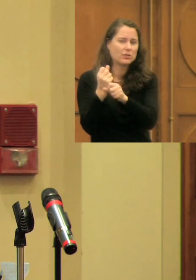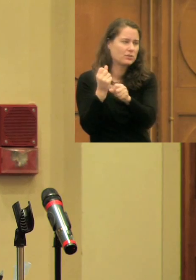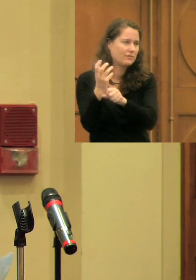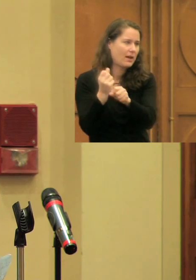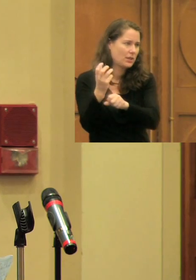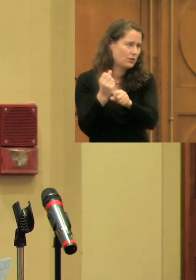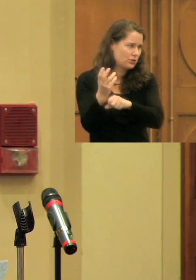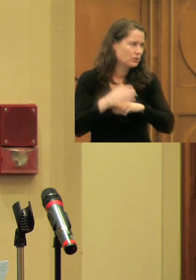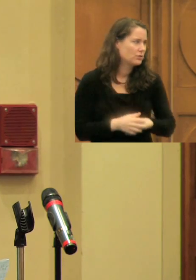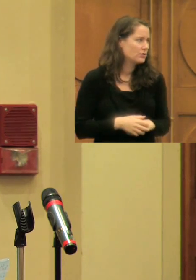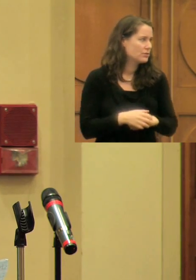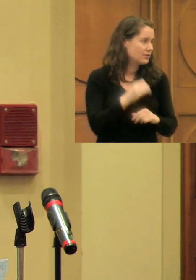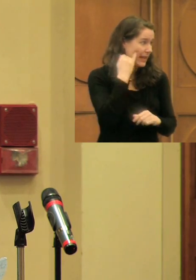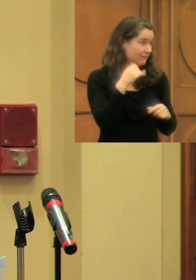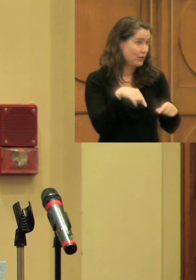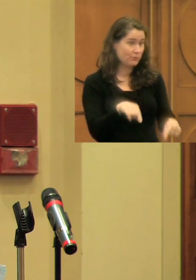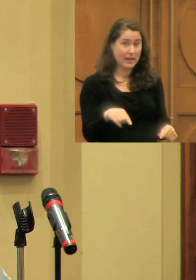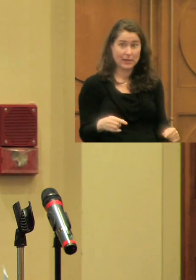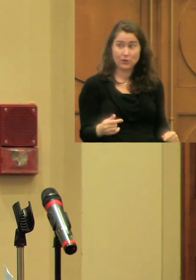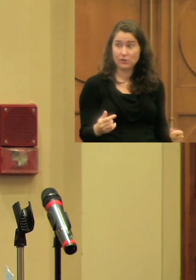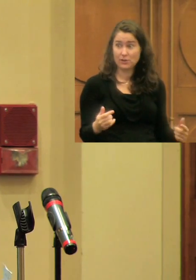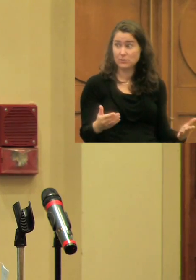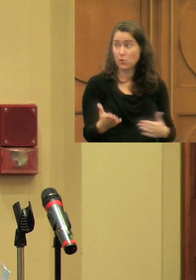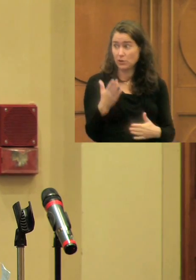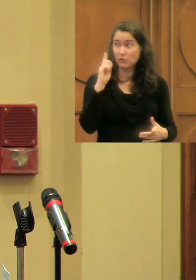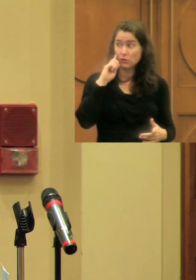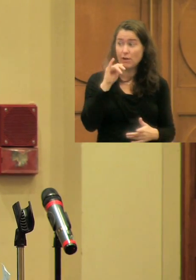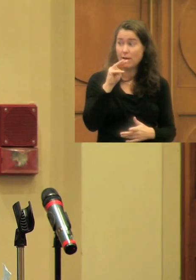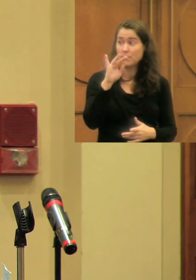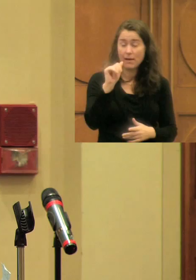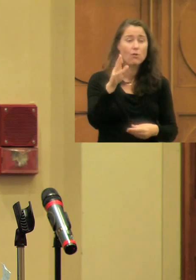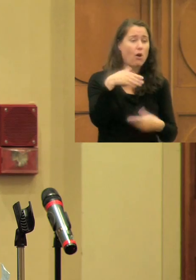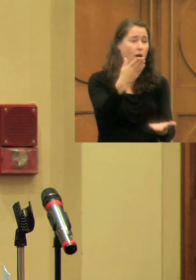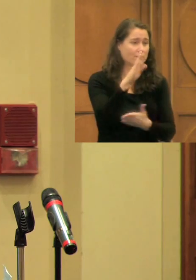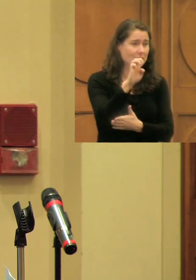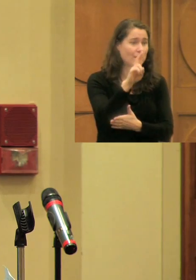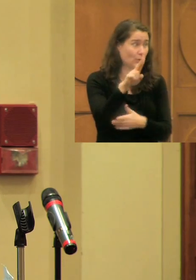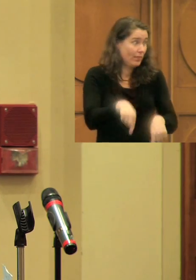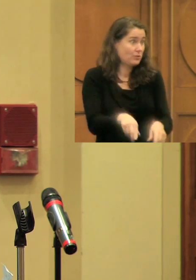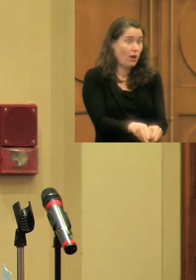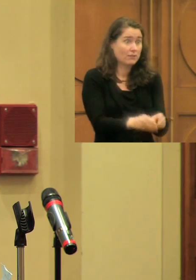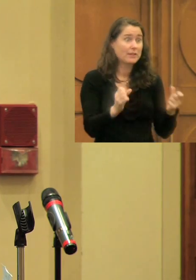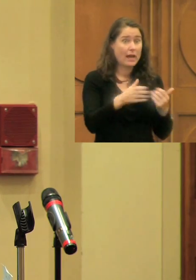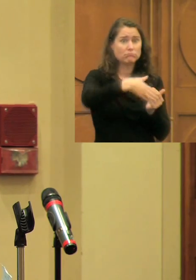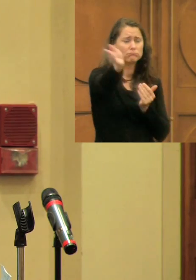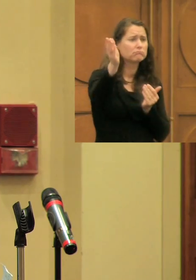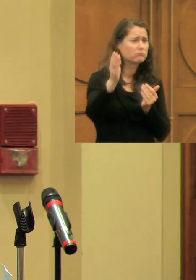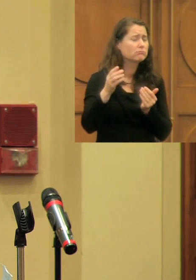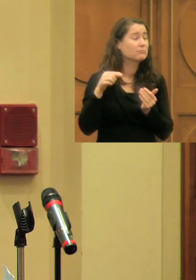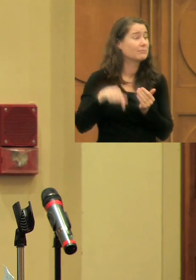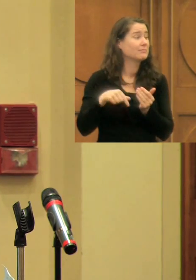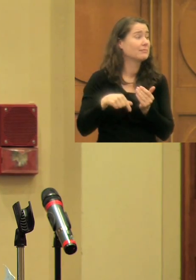here, you've heard that IIMIA is going to offer CEUs. You can get CEUs at this conference, and they're going to offer